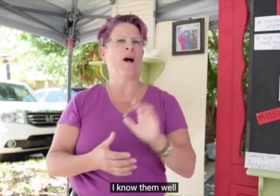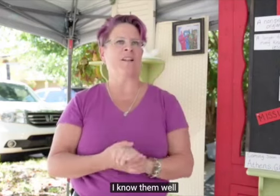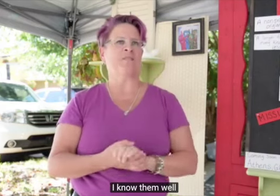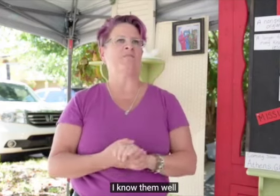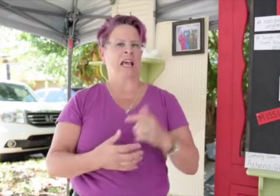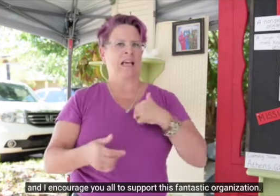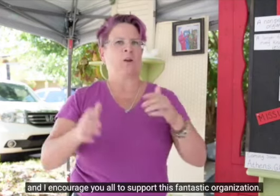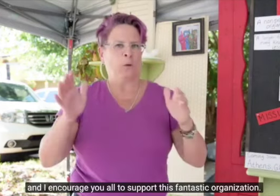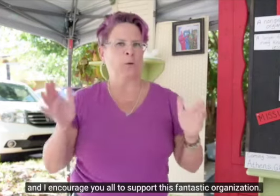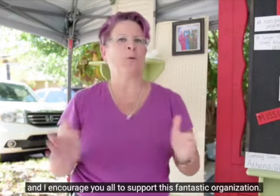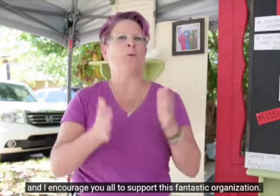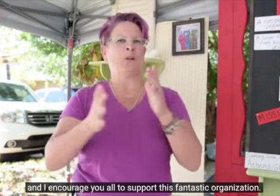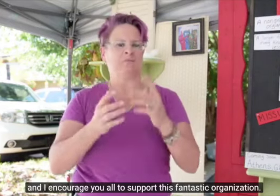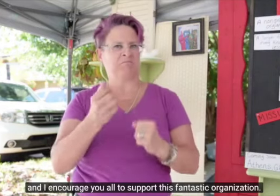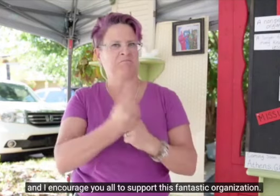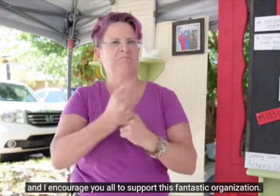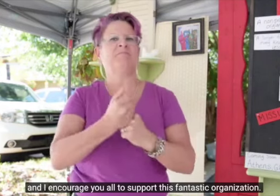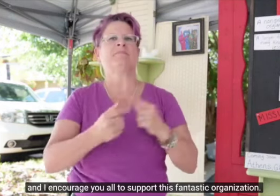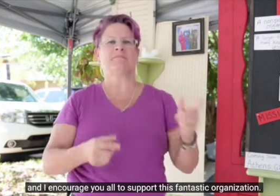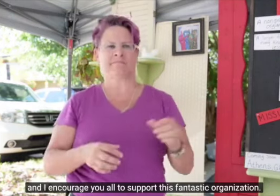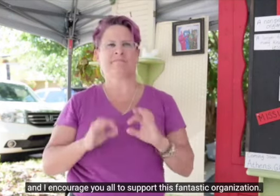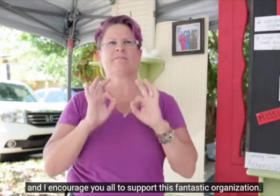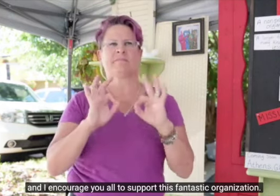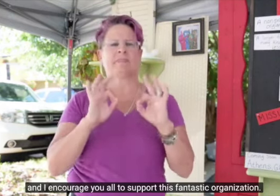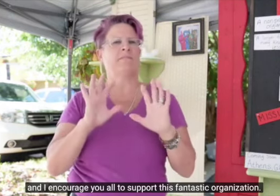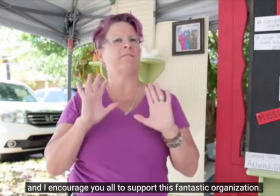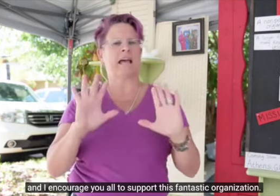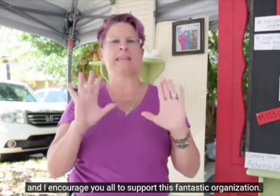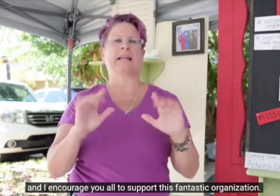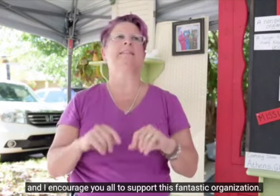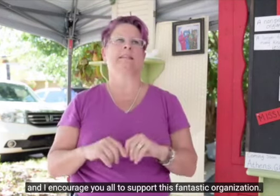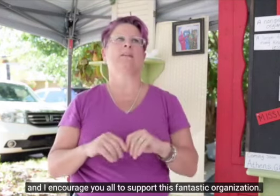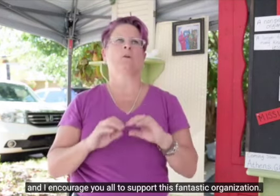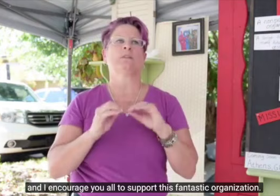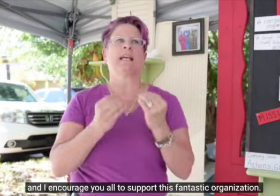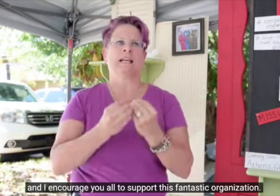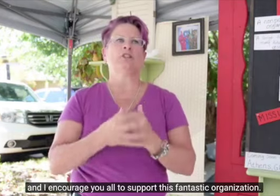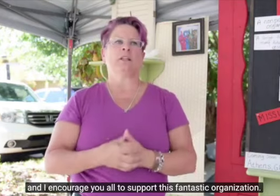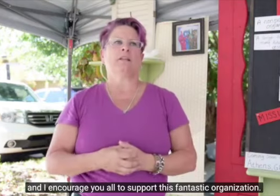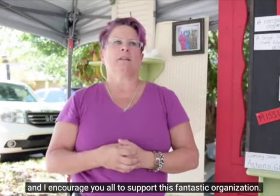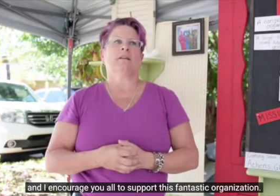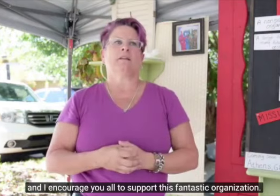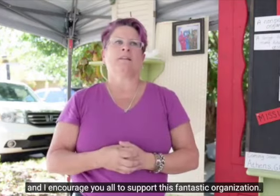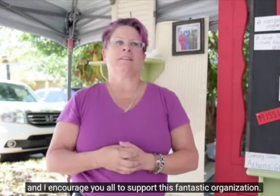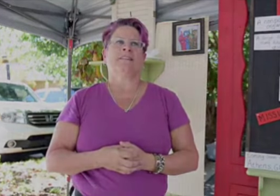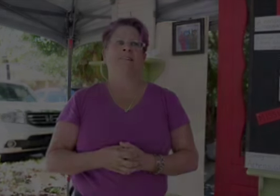well, and I encourage you all to support this fantastic organization.